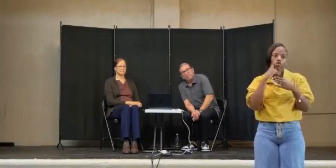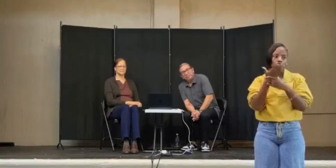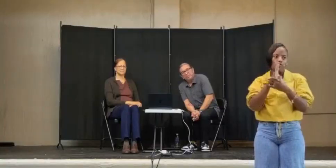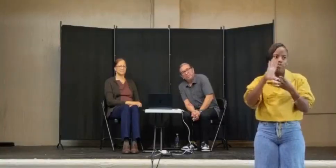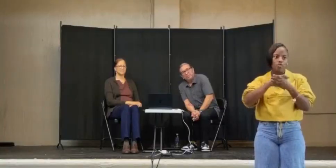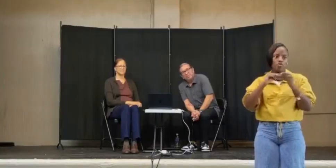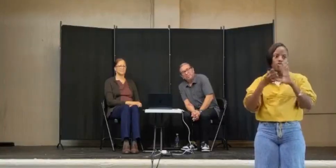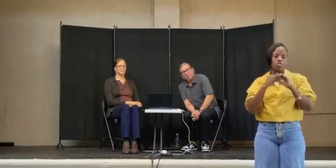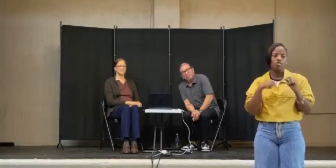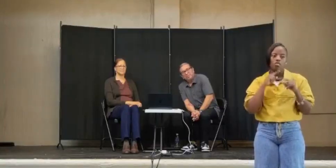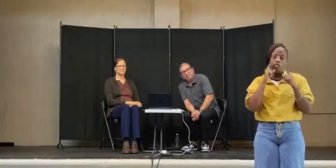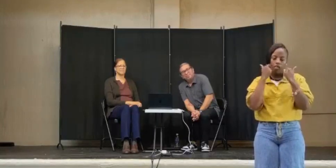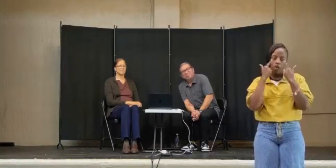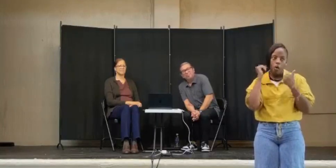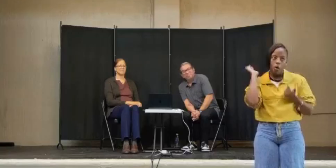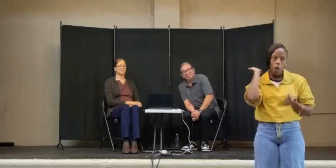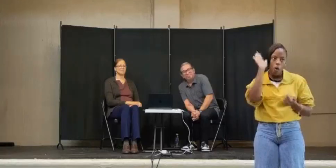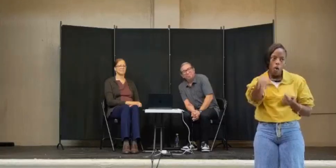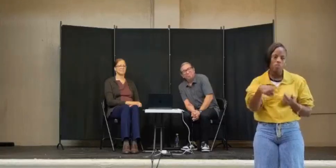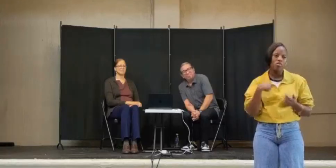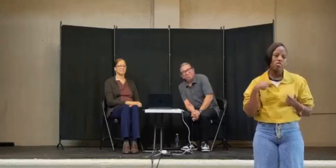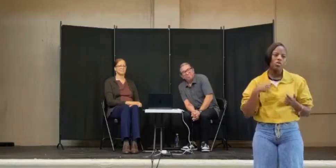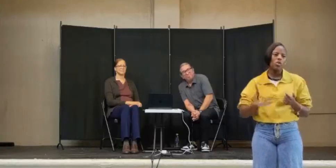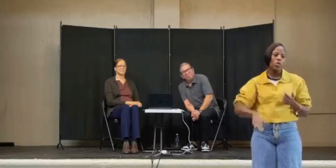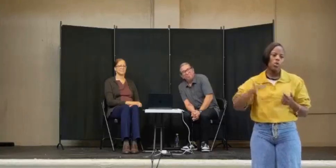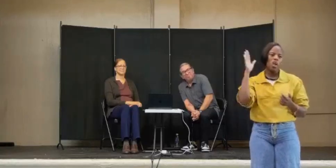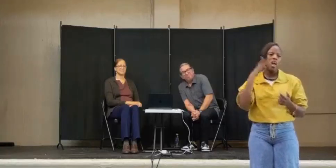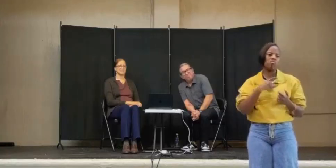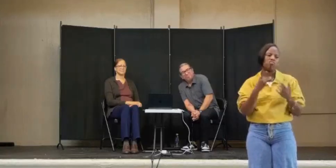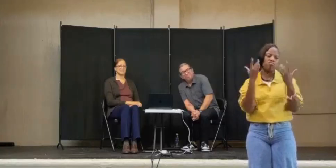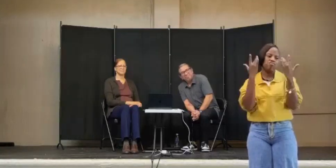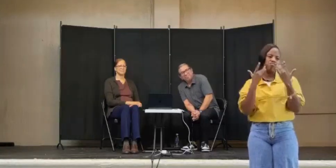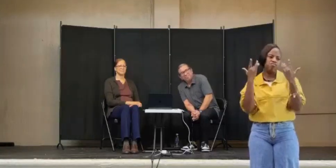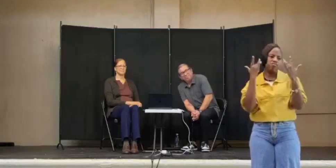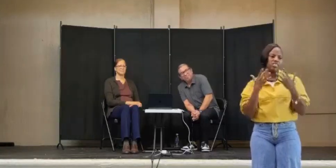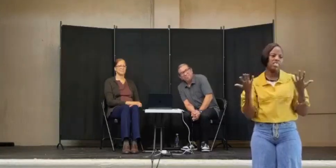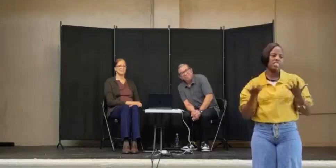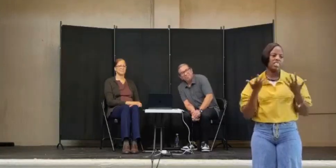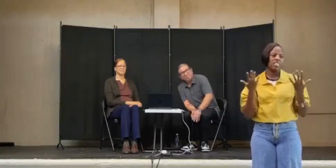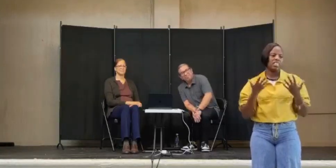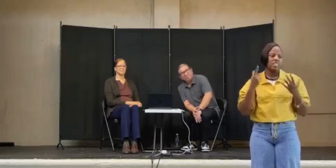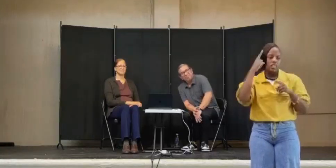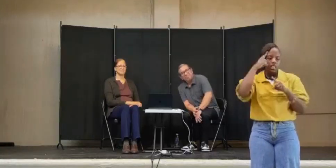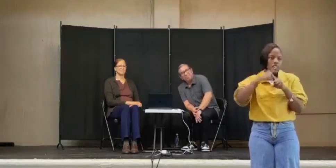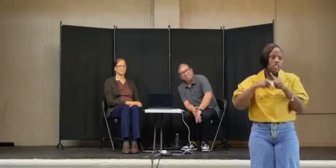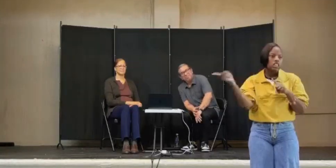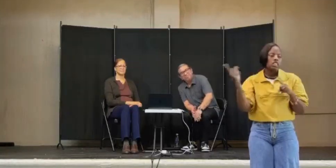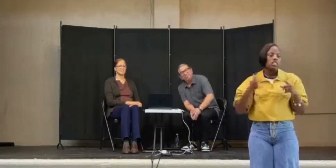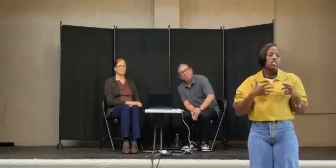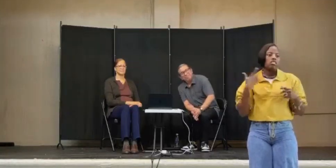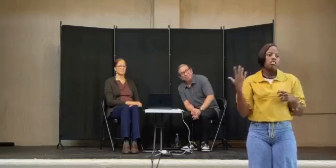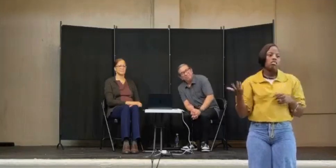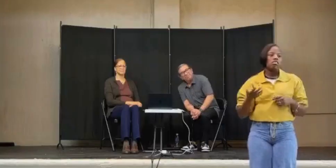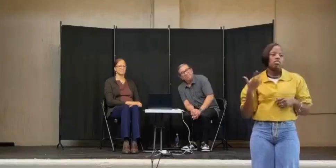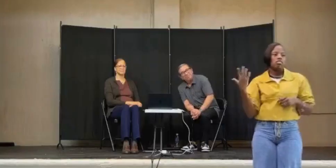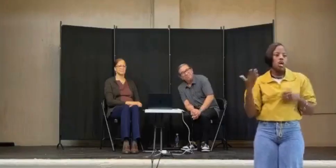Hi, I'm Sarah. Thank you for sharing your story. I've kind of been crying this whole time. Growing up, I really felt